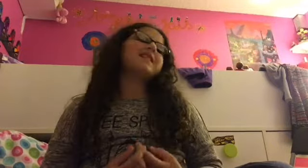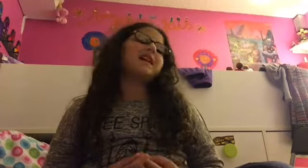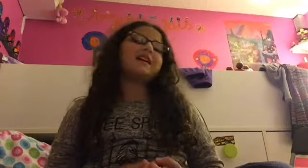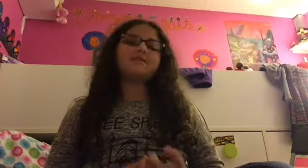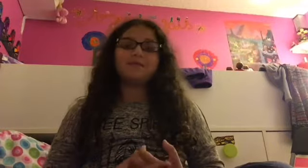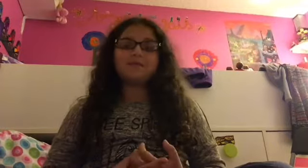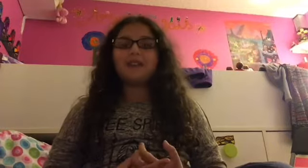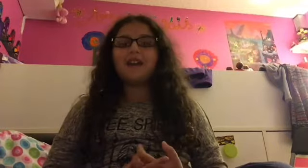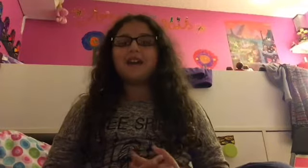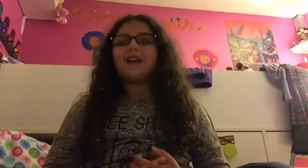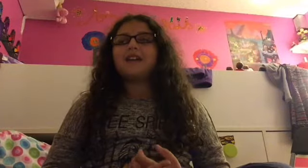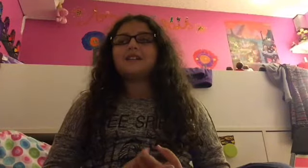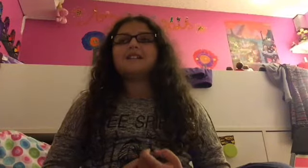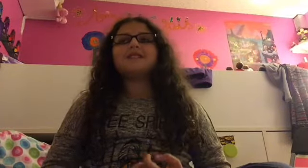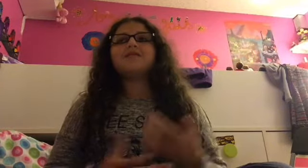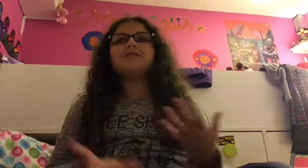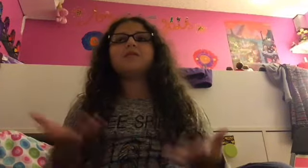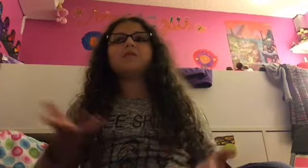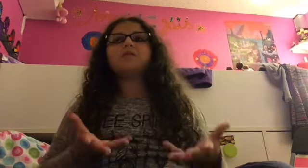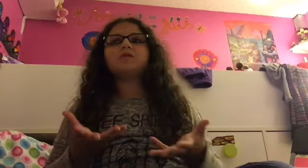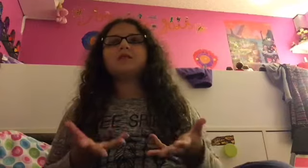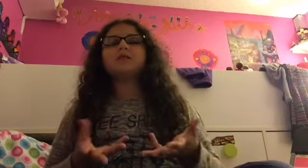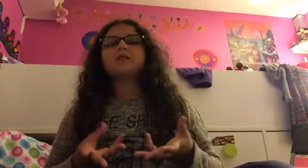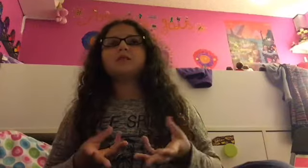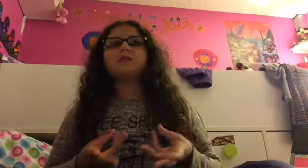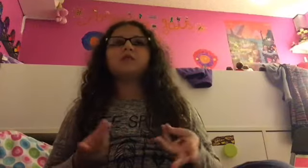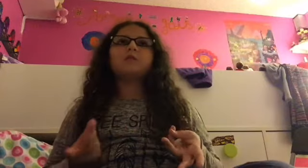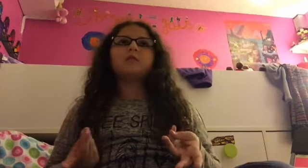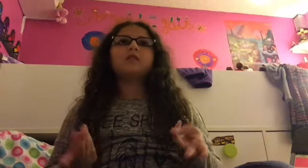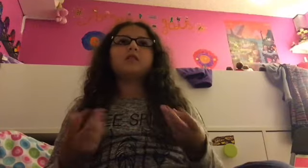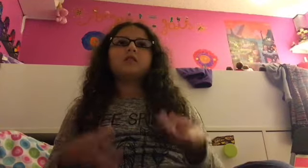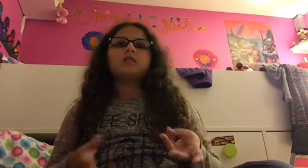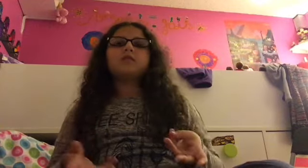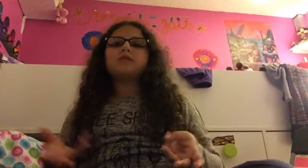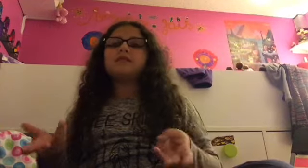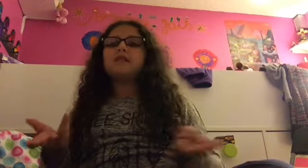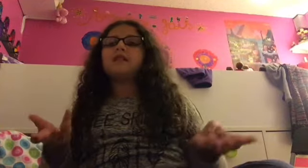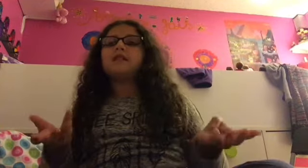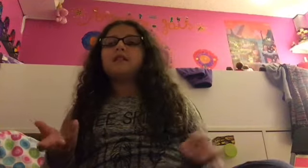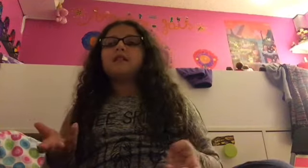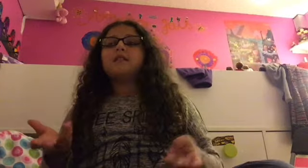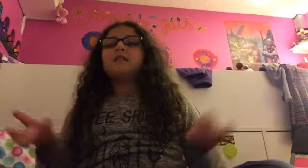yeah, I don't know. Yo no hablo mucho español como yo sé,